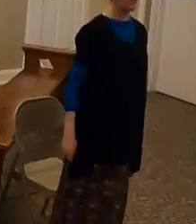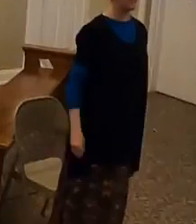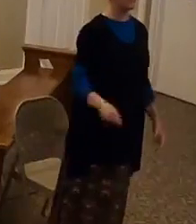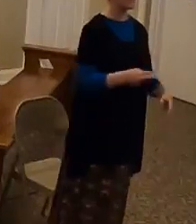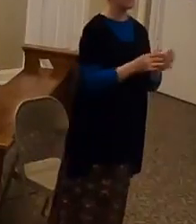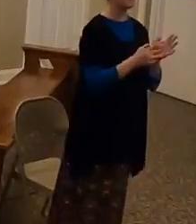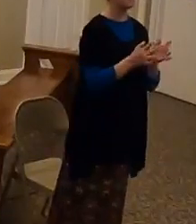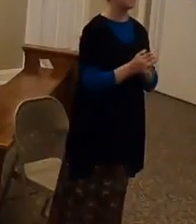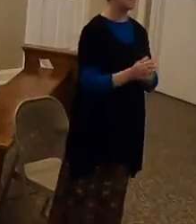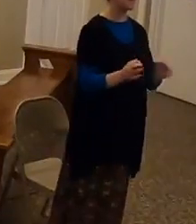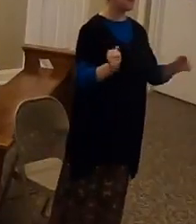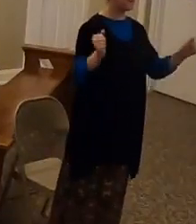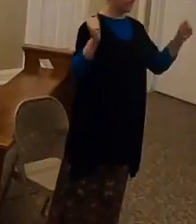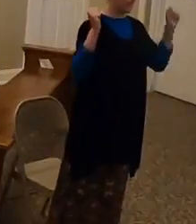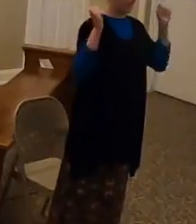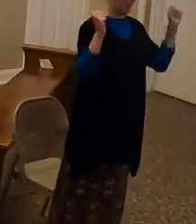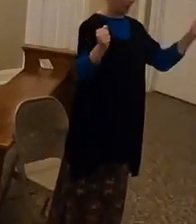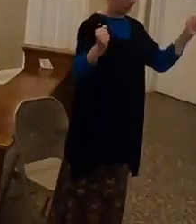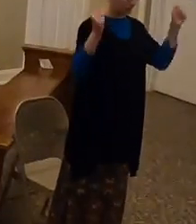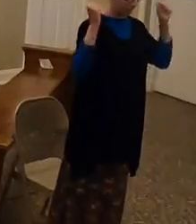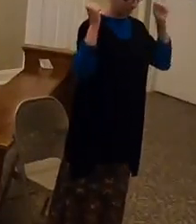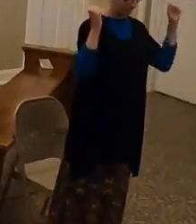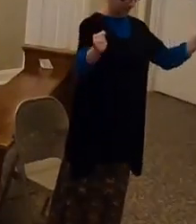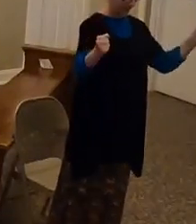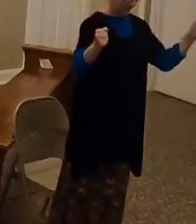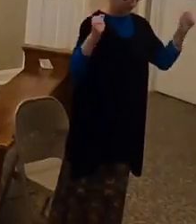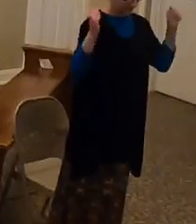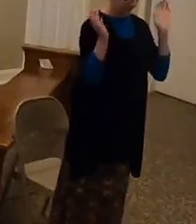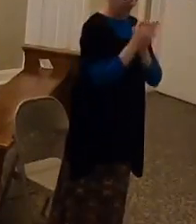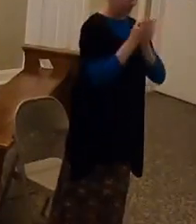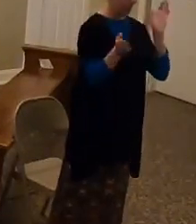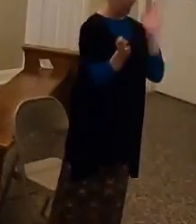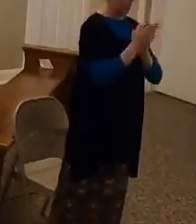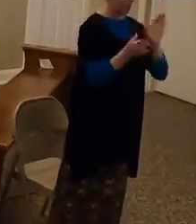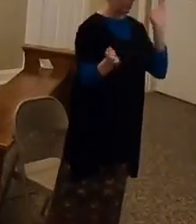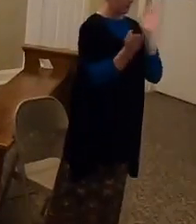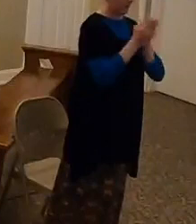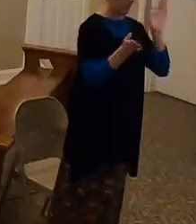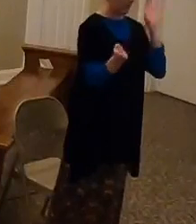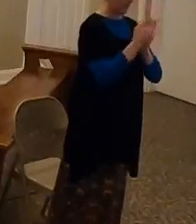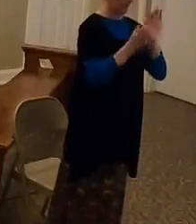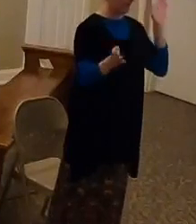the name of Jesus. In the name of Jesus.